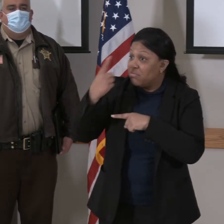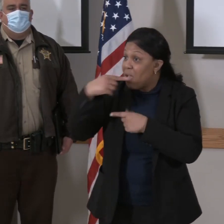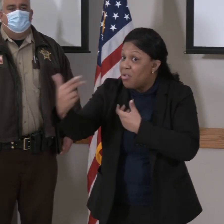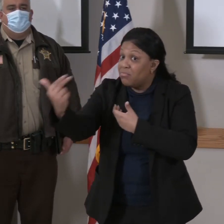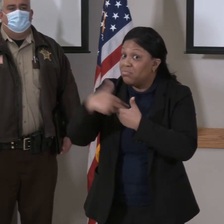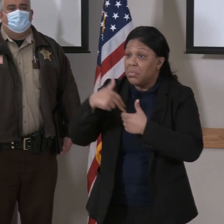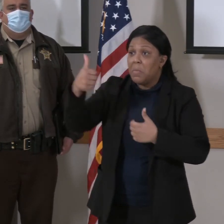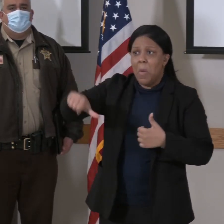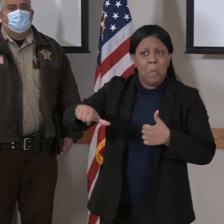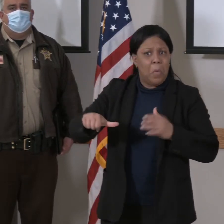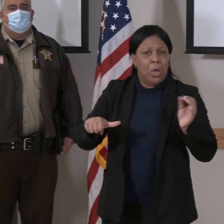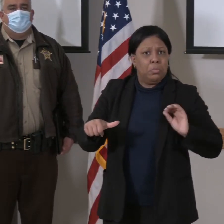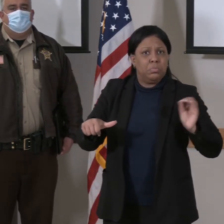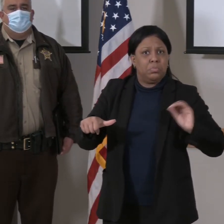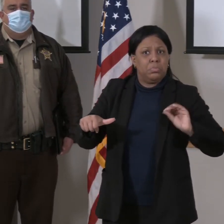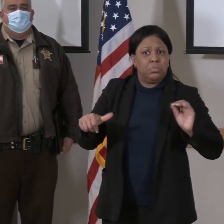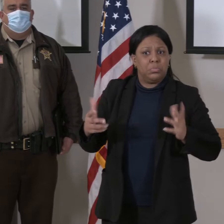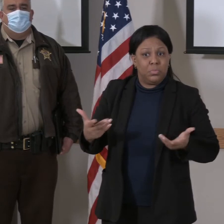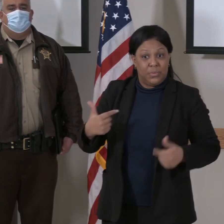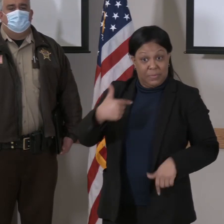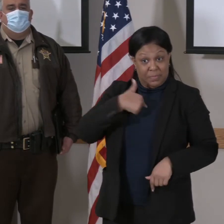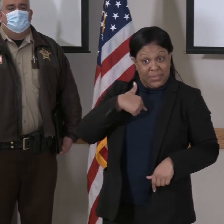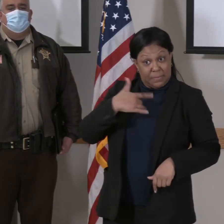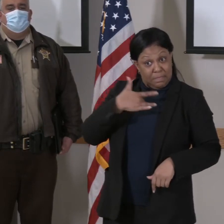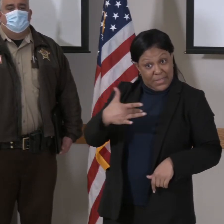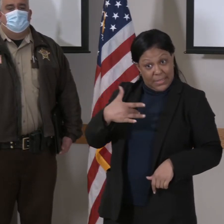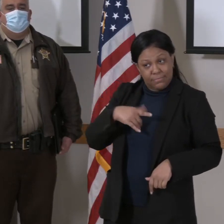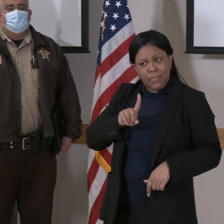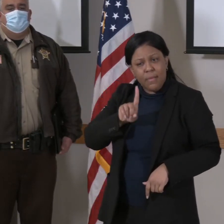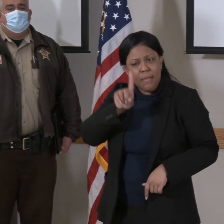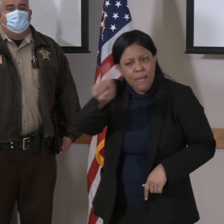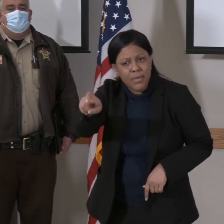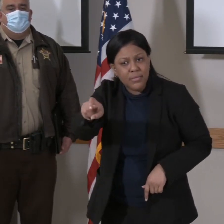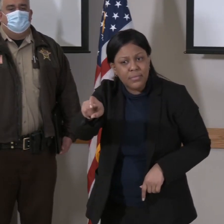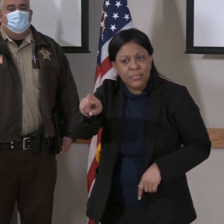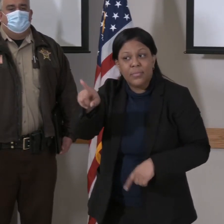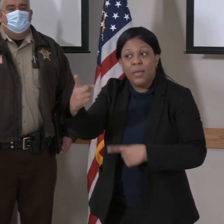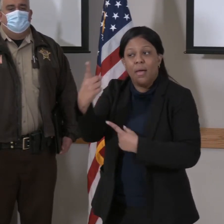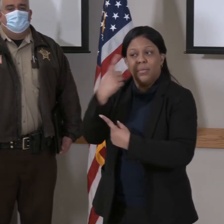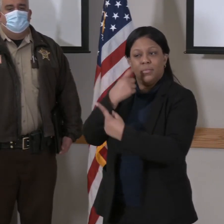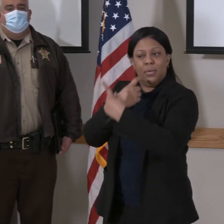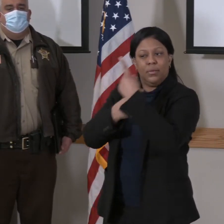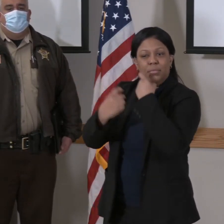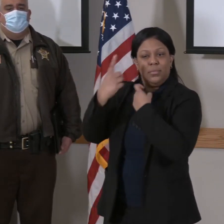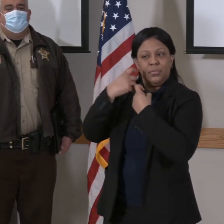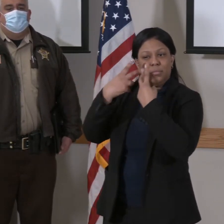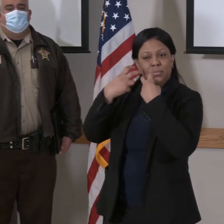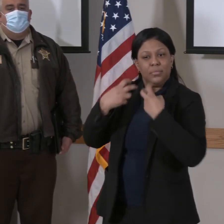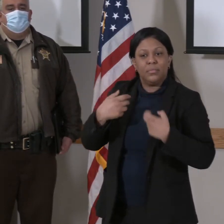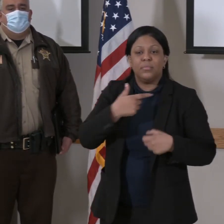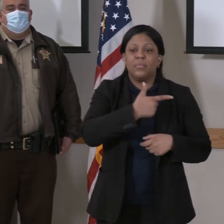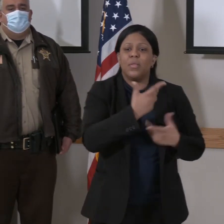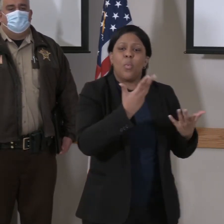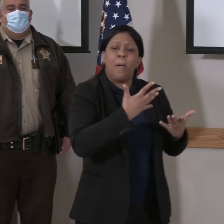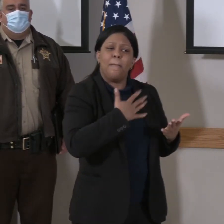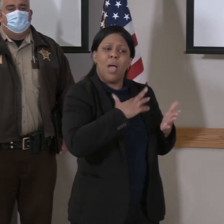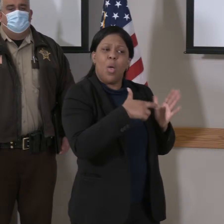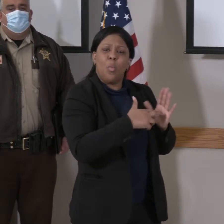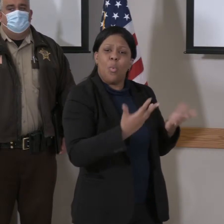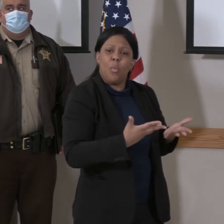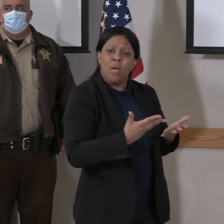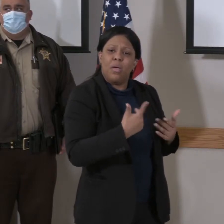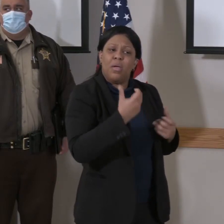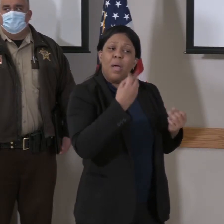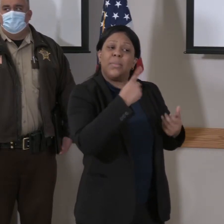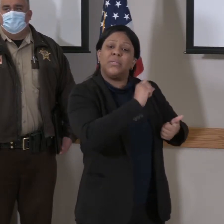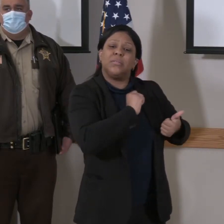me really good questions about, well, what would I be doing, and how would my staff be utilized, and how many days would they be there